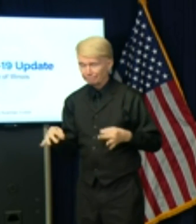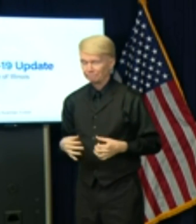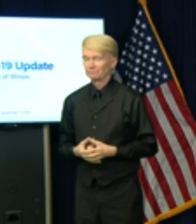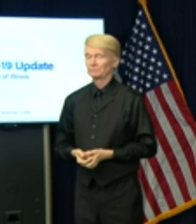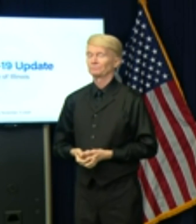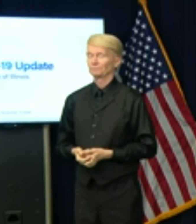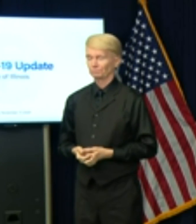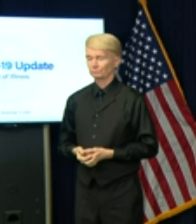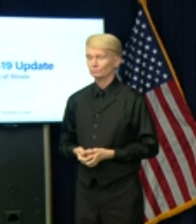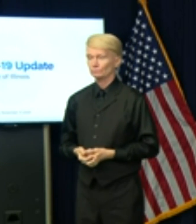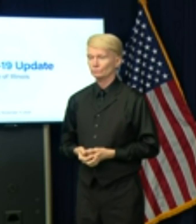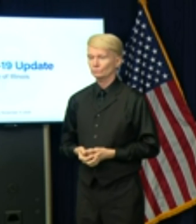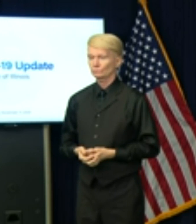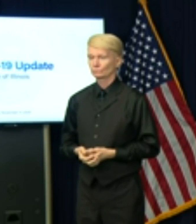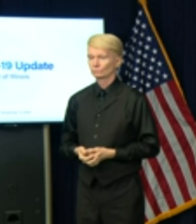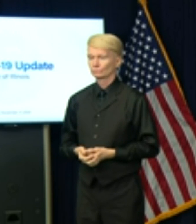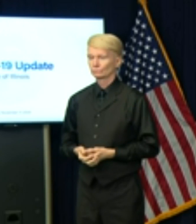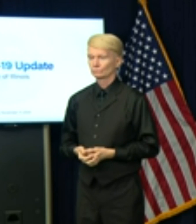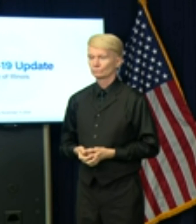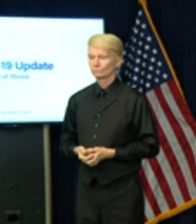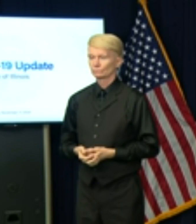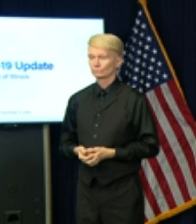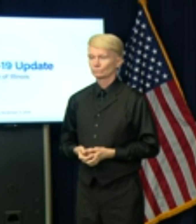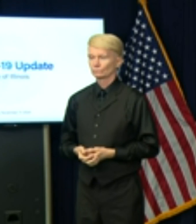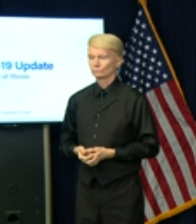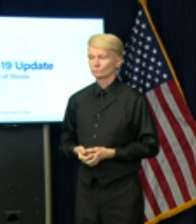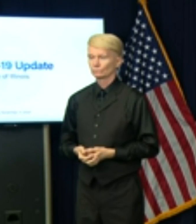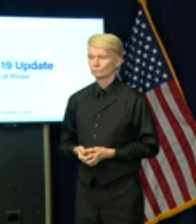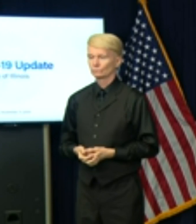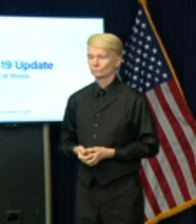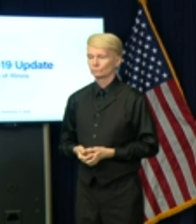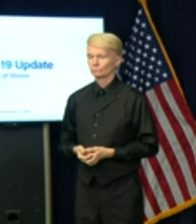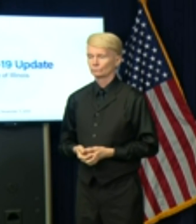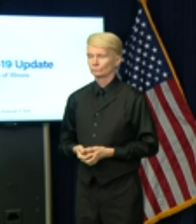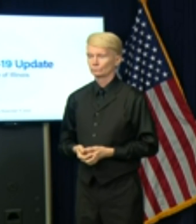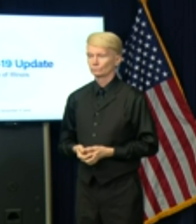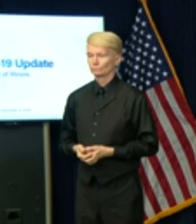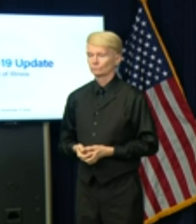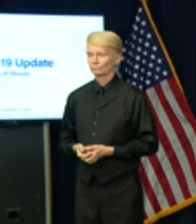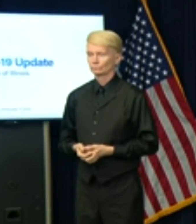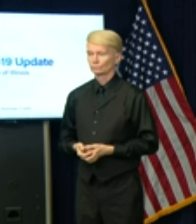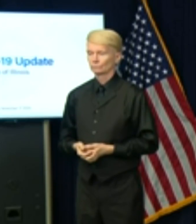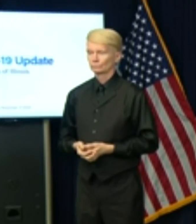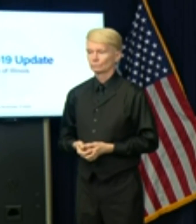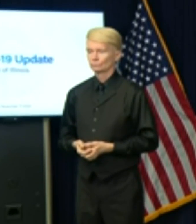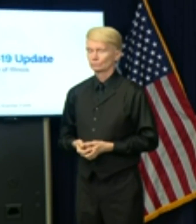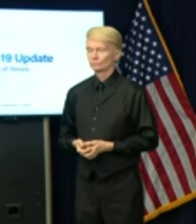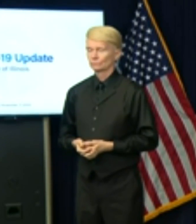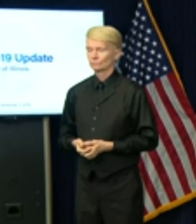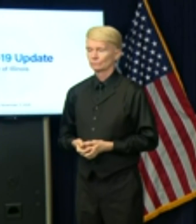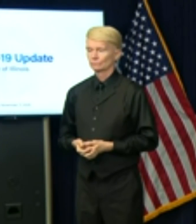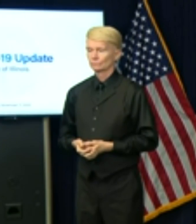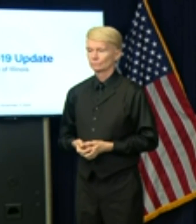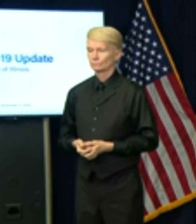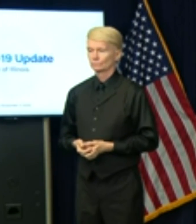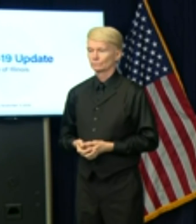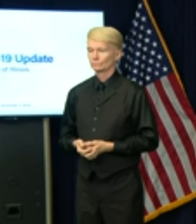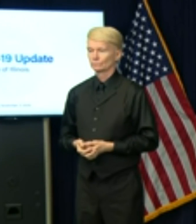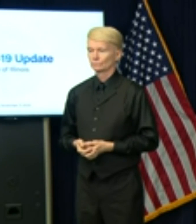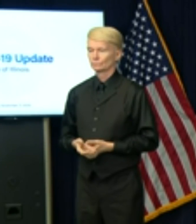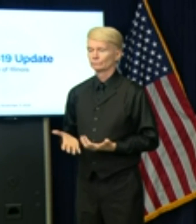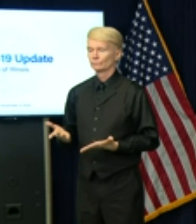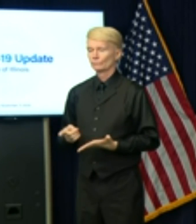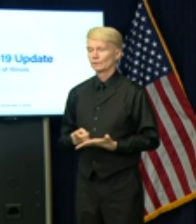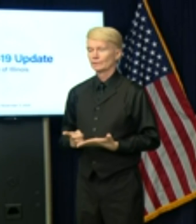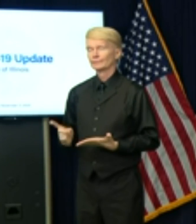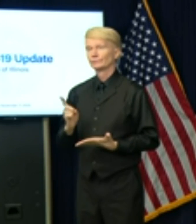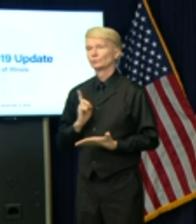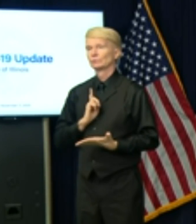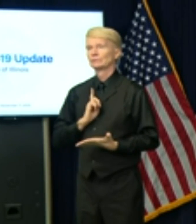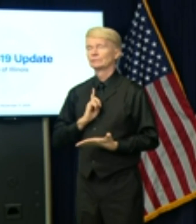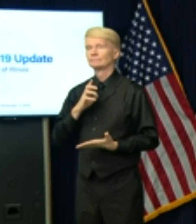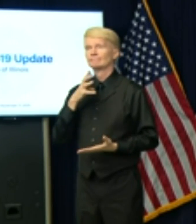my